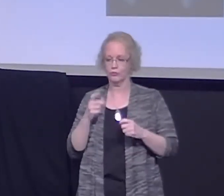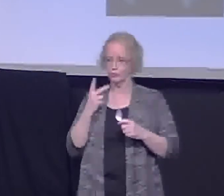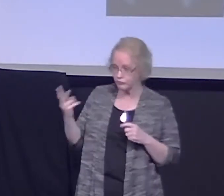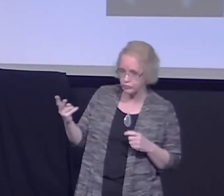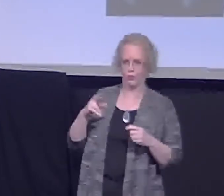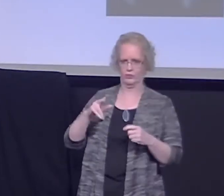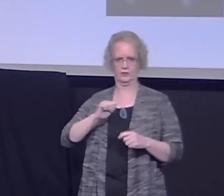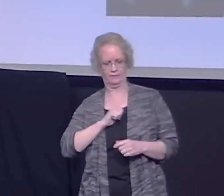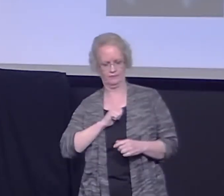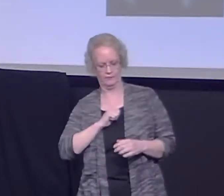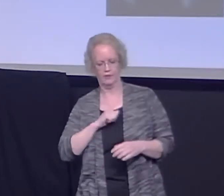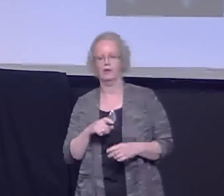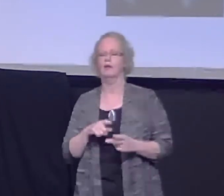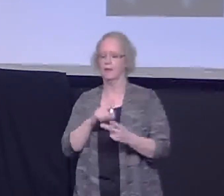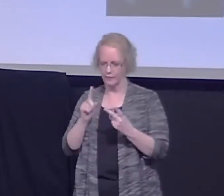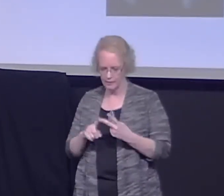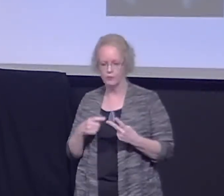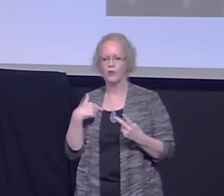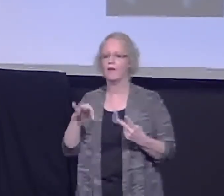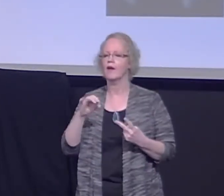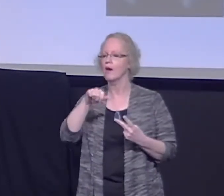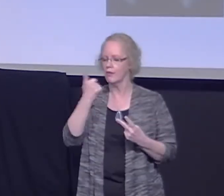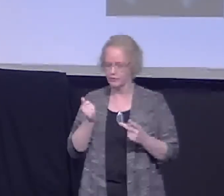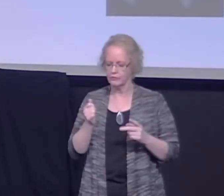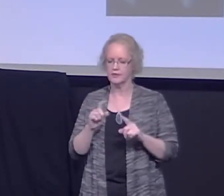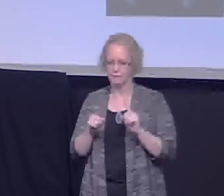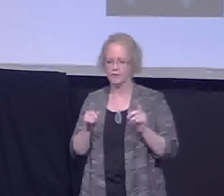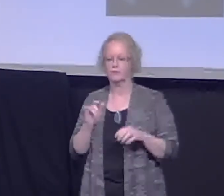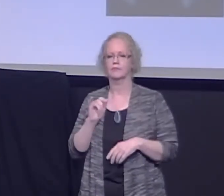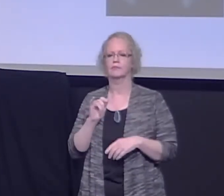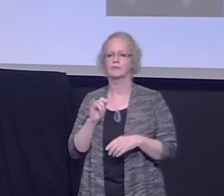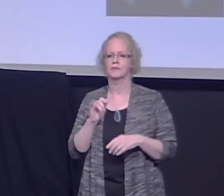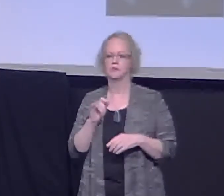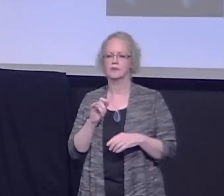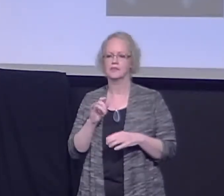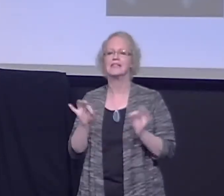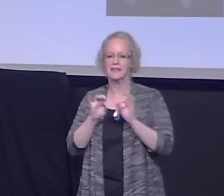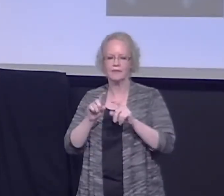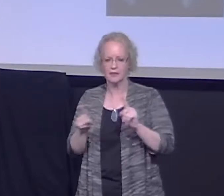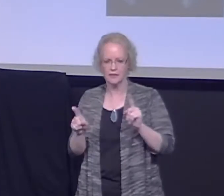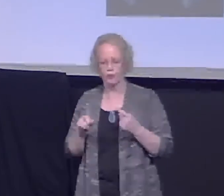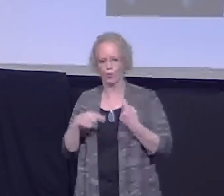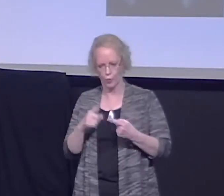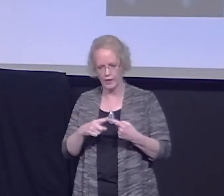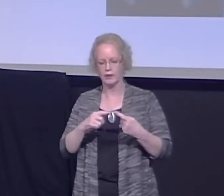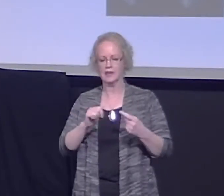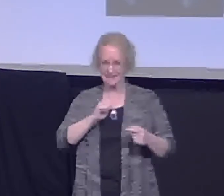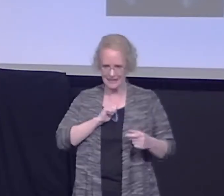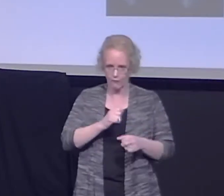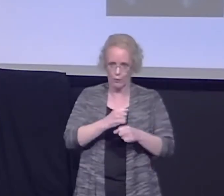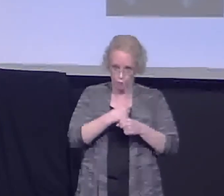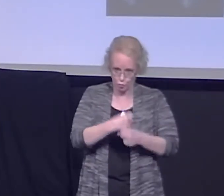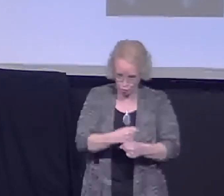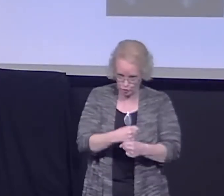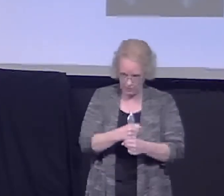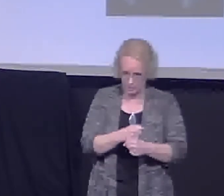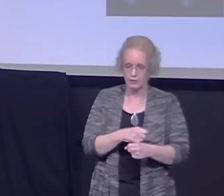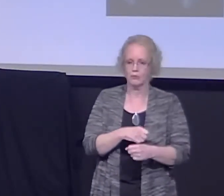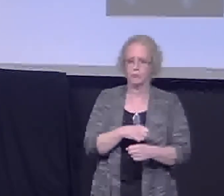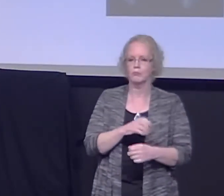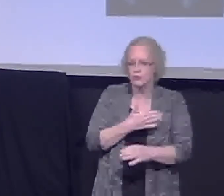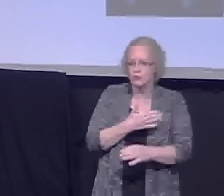dorsal premotor cortex, F2, where there's a significant difference between the self-produced and the non-self-produced. This is